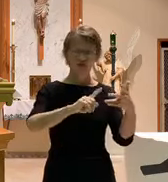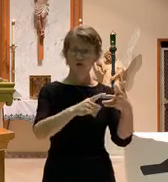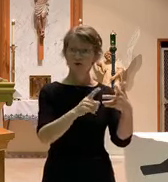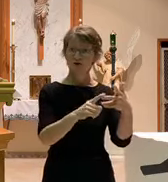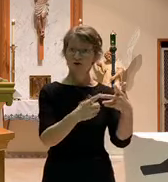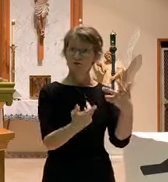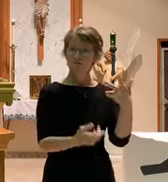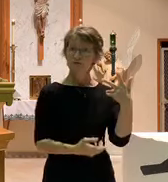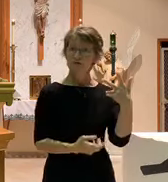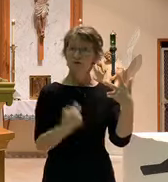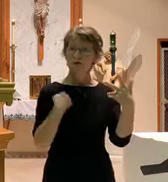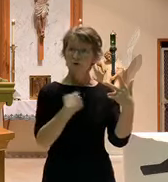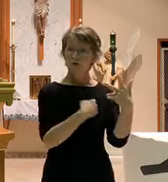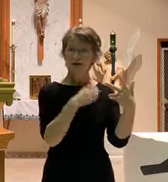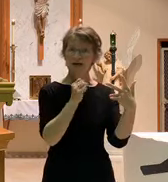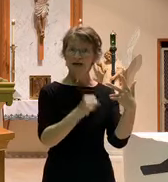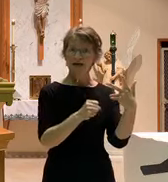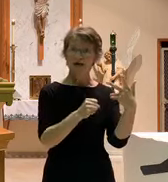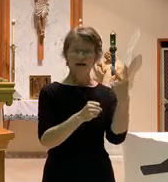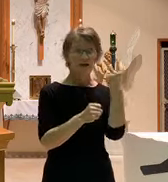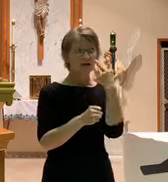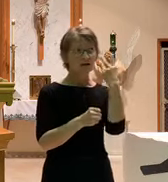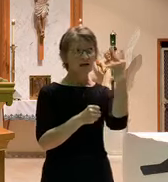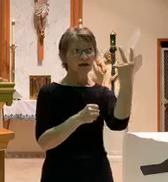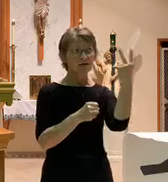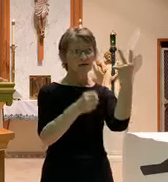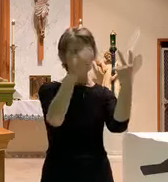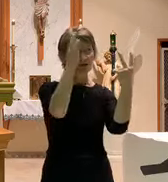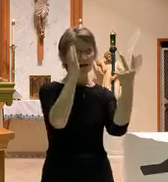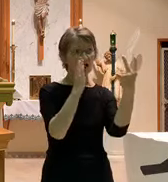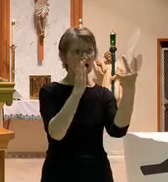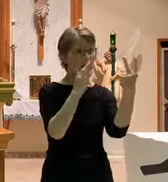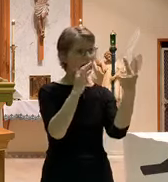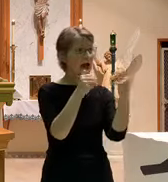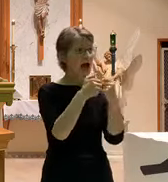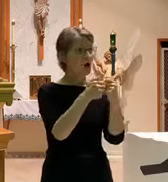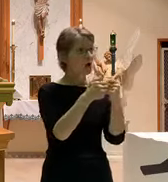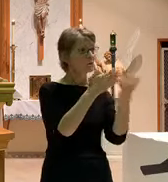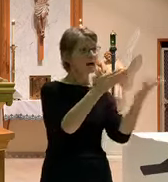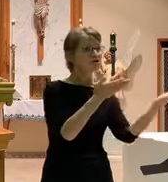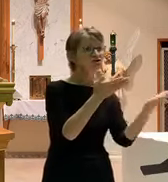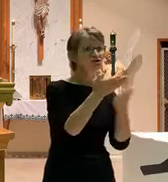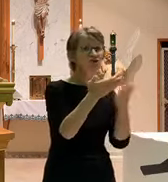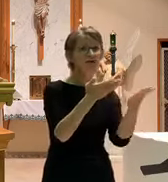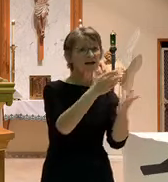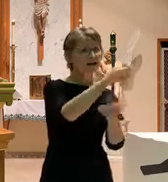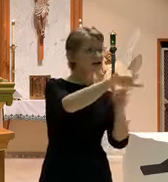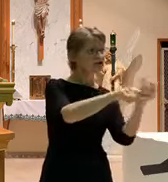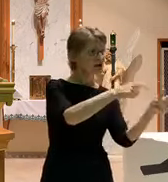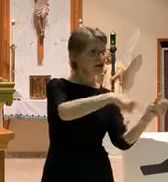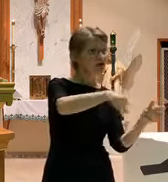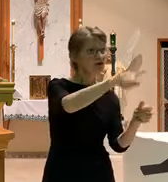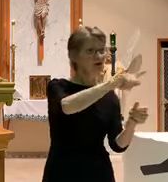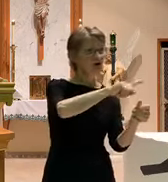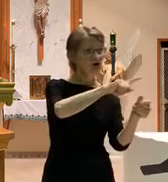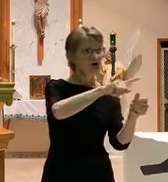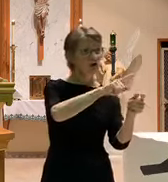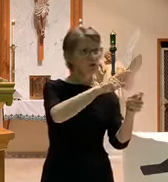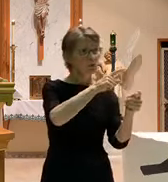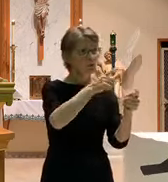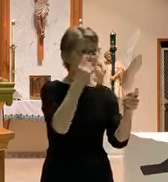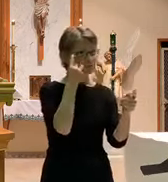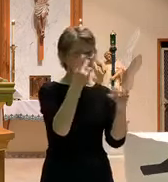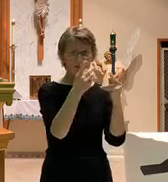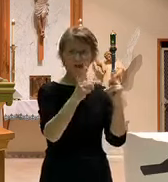thirdly, we can gaze upon Christ by serving our brothers and sisters in need. Jesus